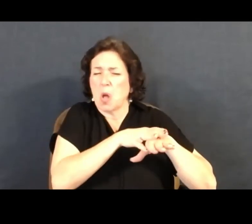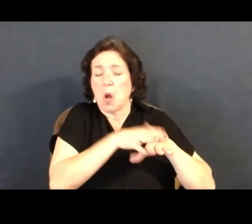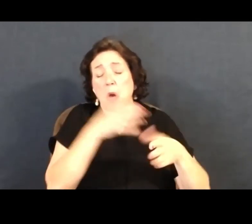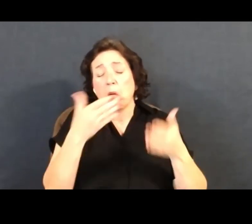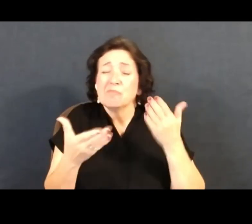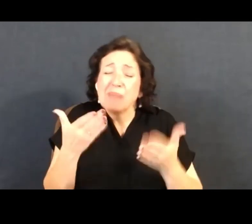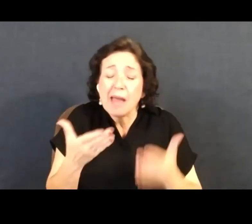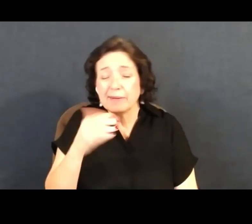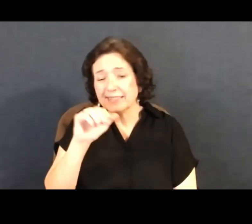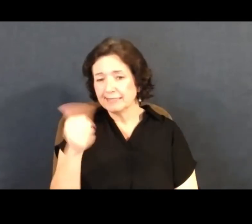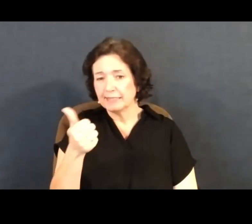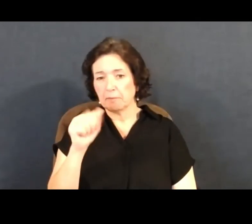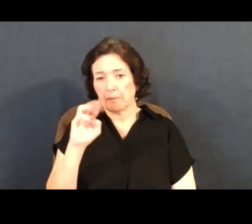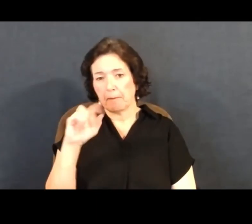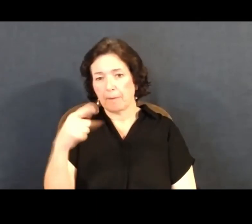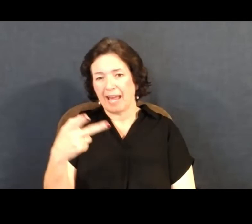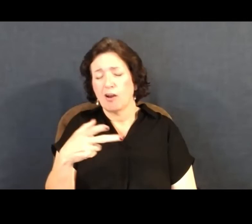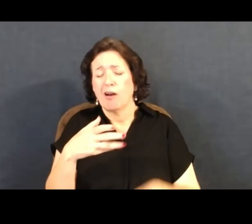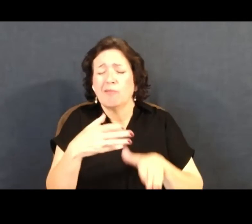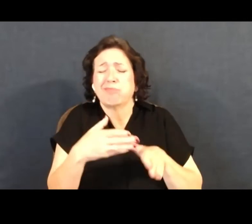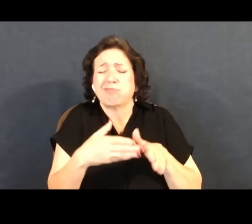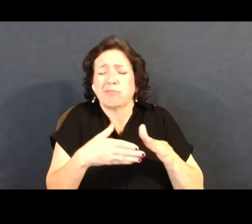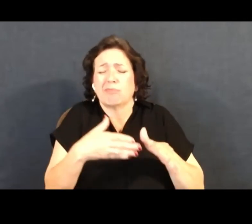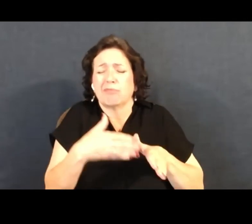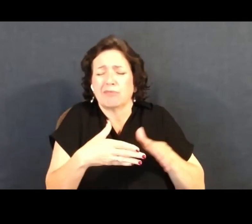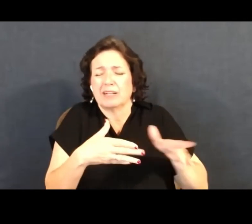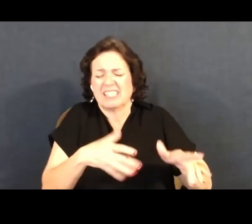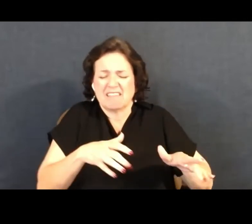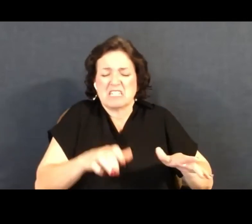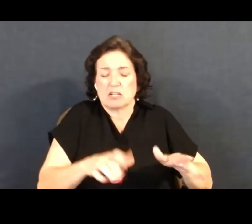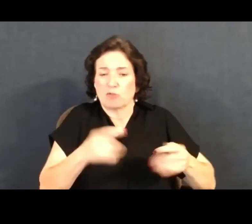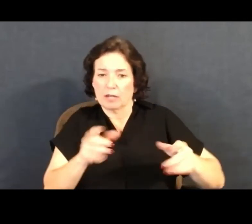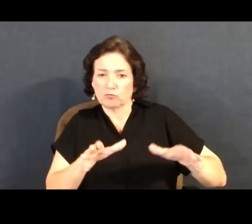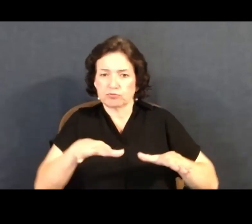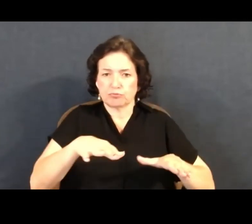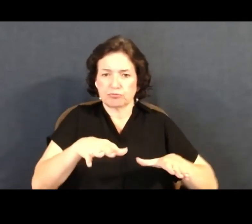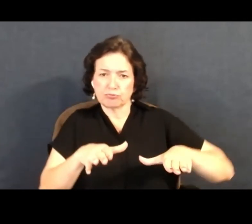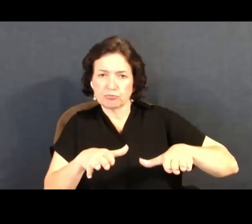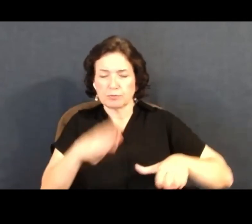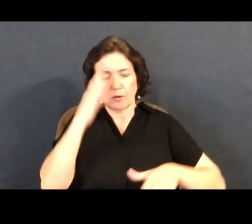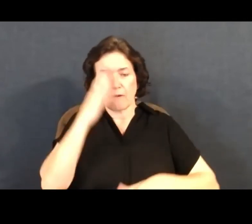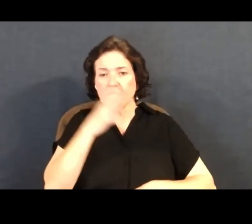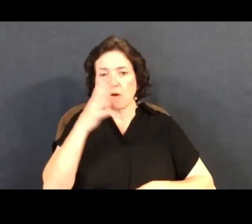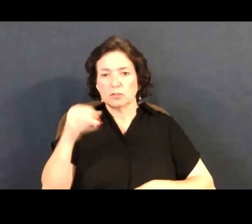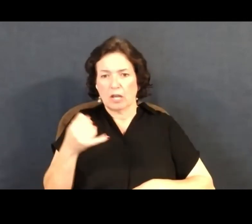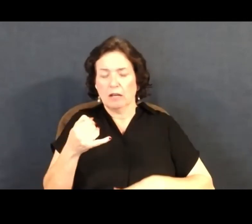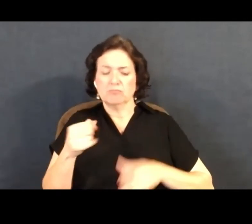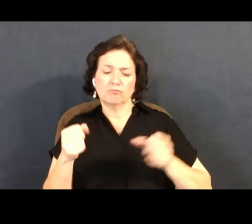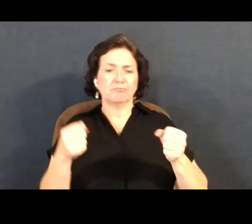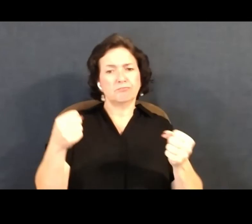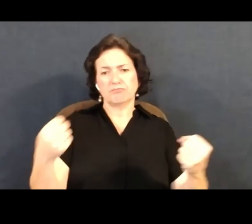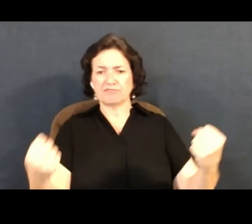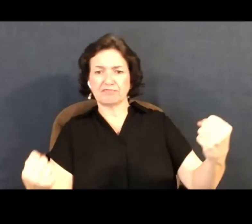miles an hour coming over that rise. And he had the brake on trying to control it as Farmer Johnson drove that tractor down through there.